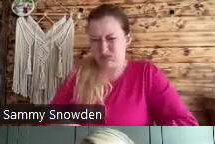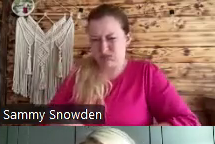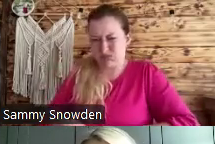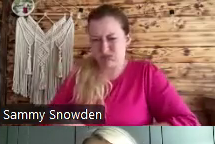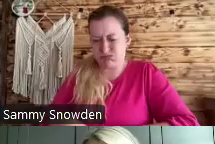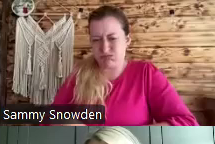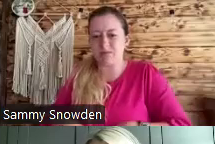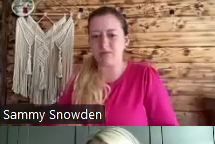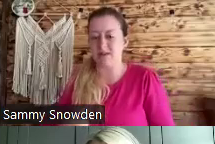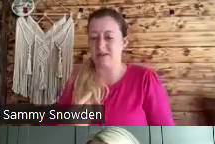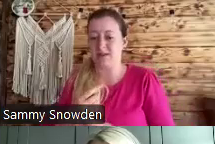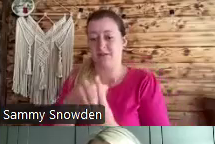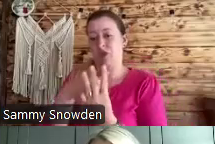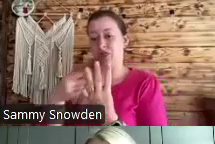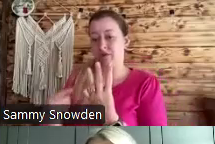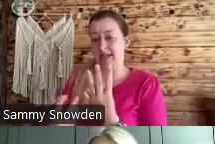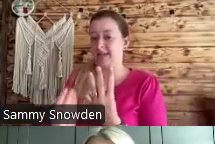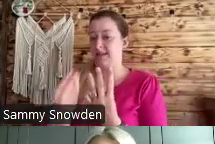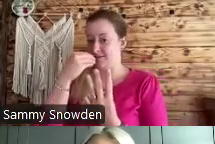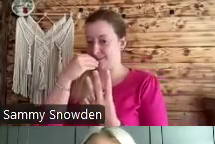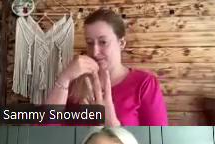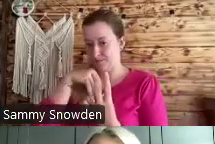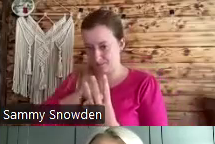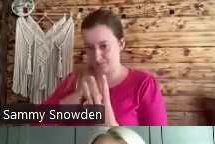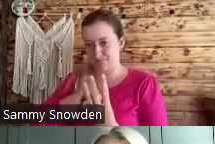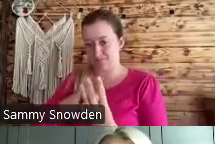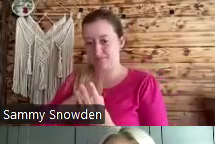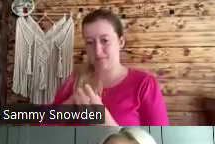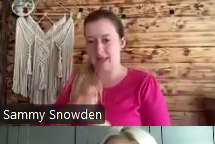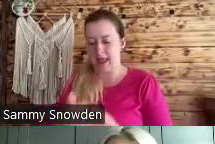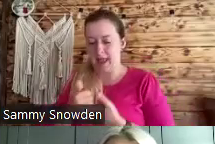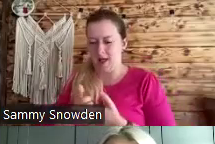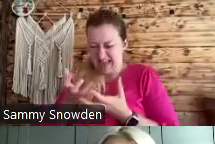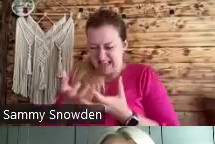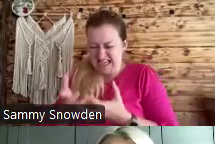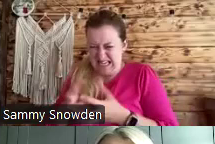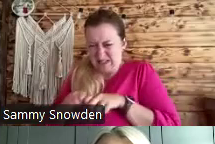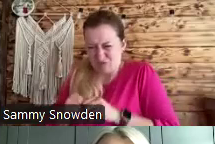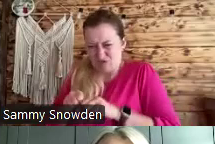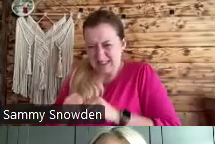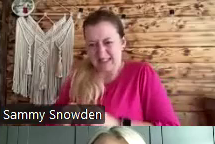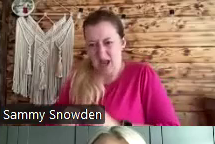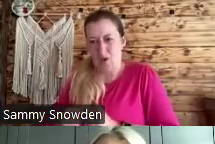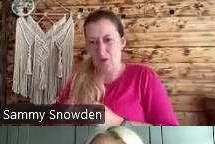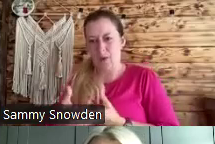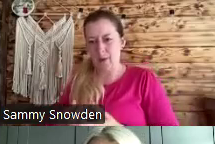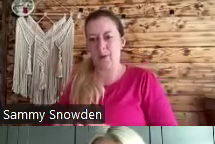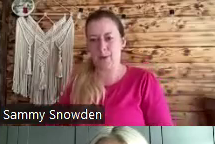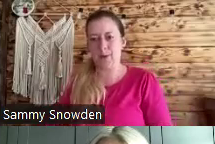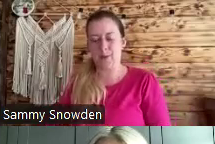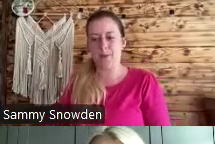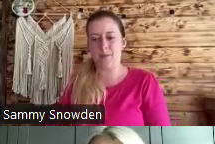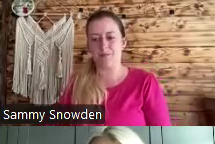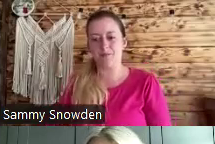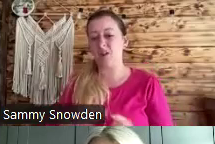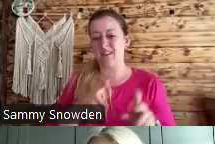or none at all. So you just work it out how you want to do it, really. Just remember, if you get tired after a